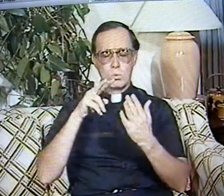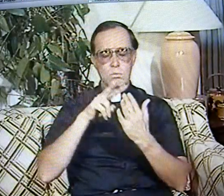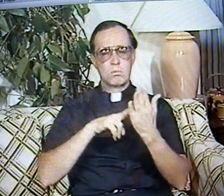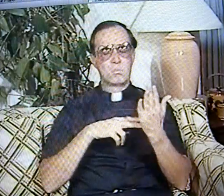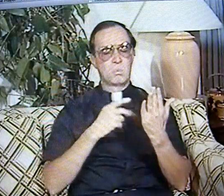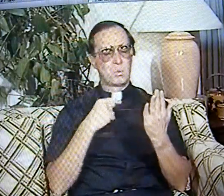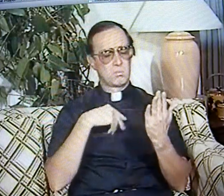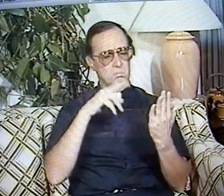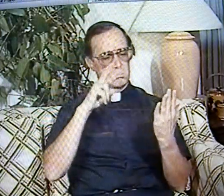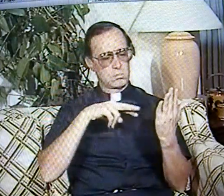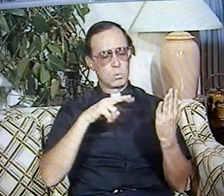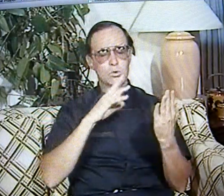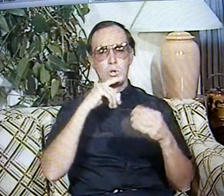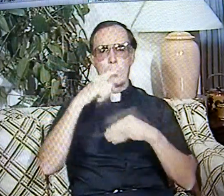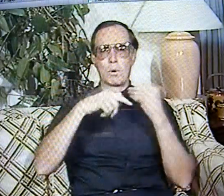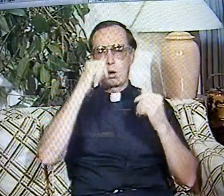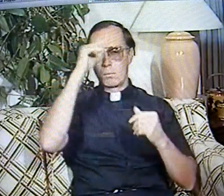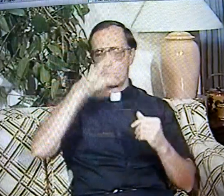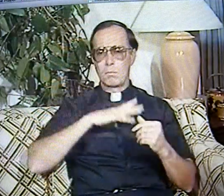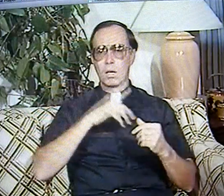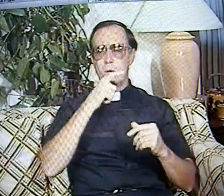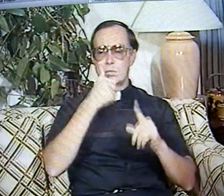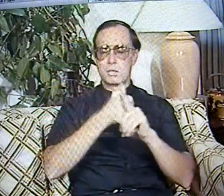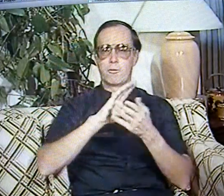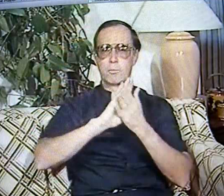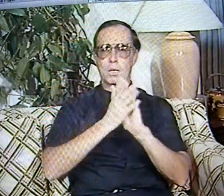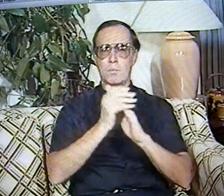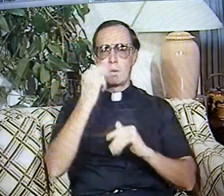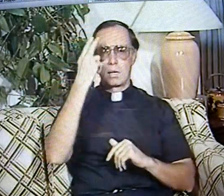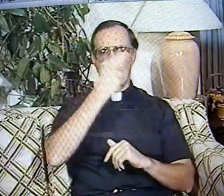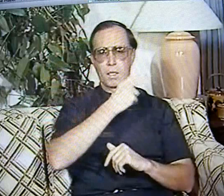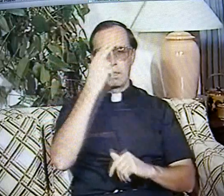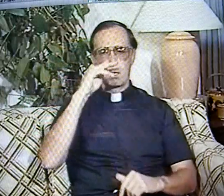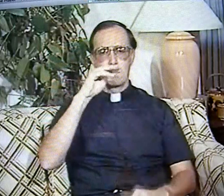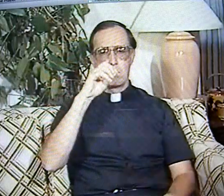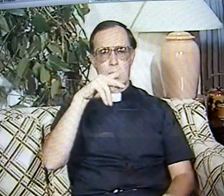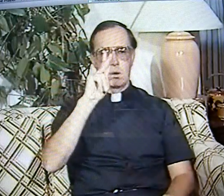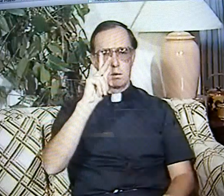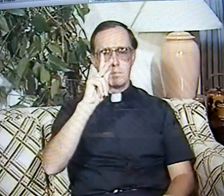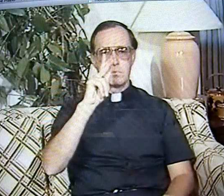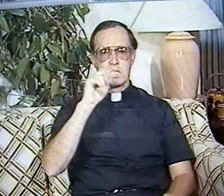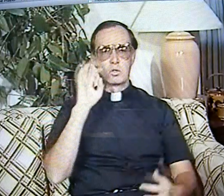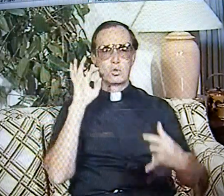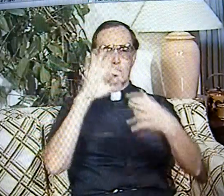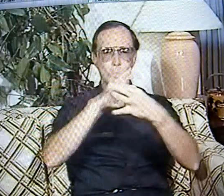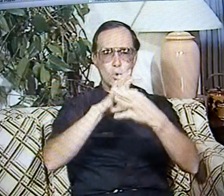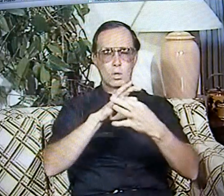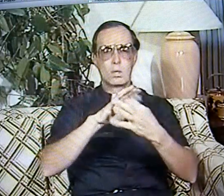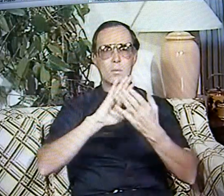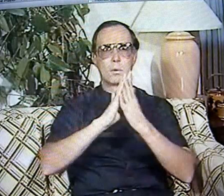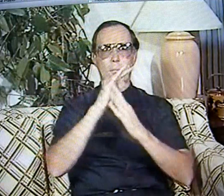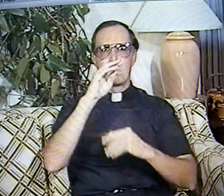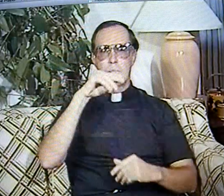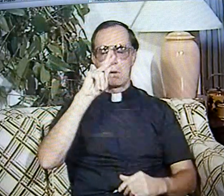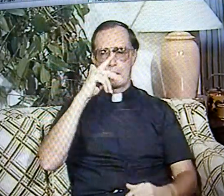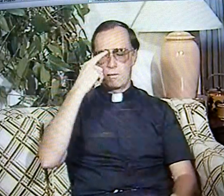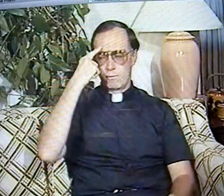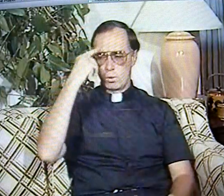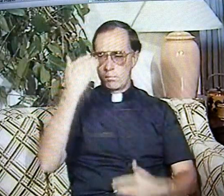It was called The Less Traveled Road. I started reading it, and it spoke about a Catholic man who was part